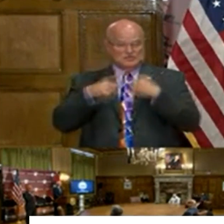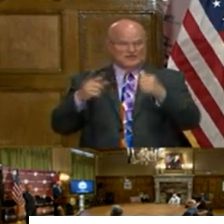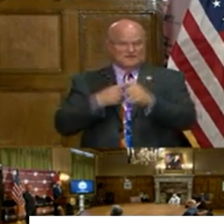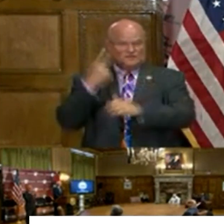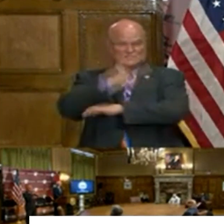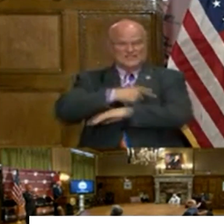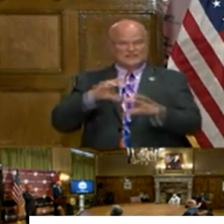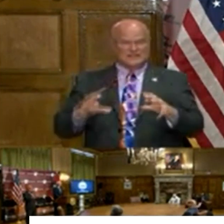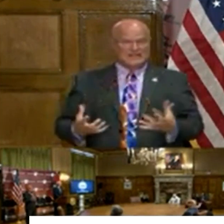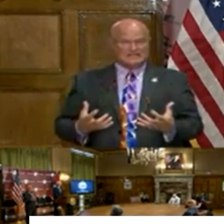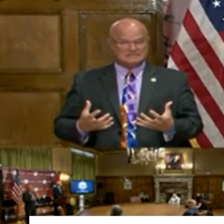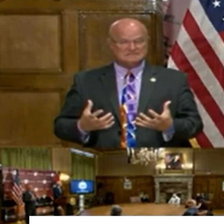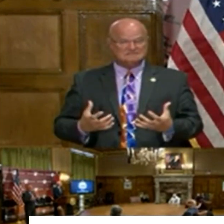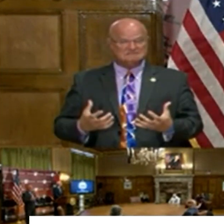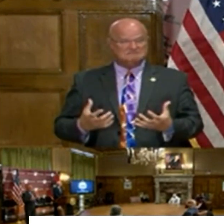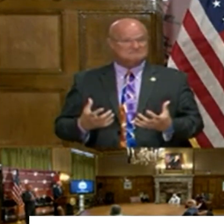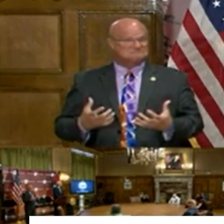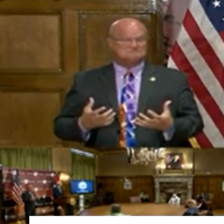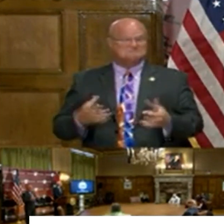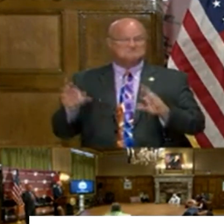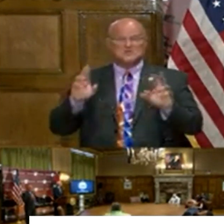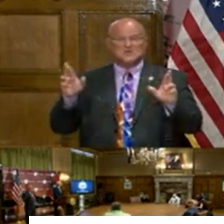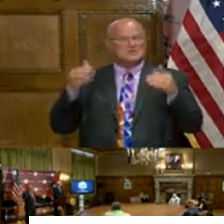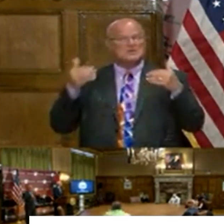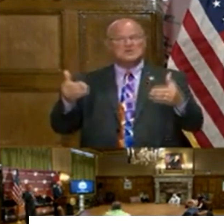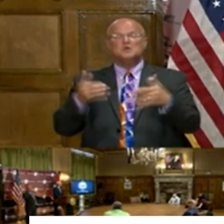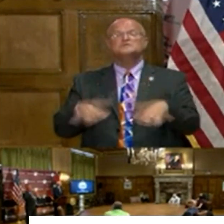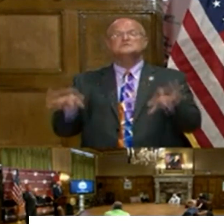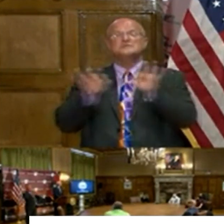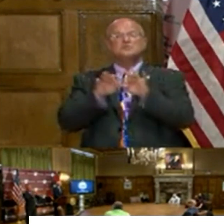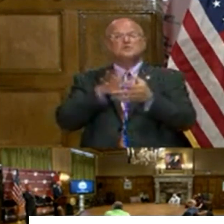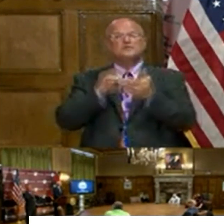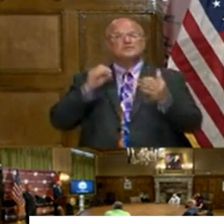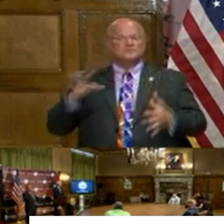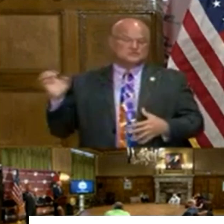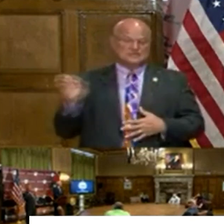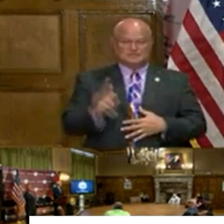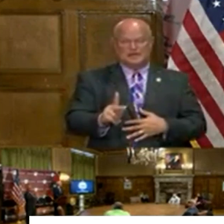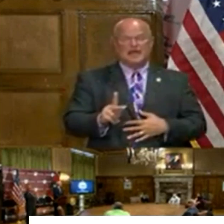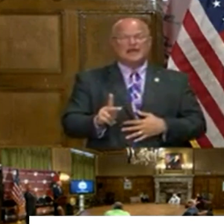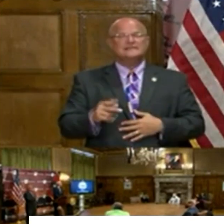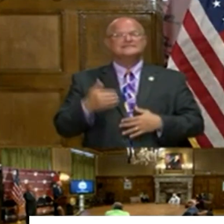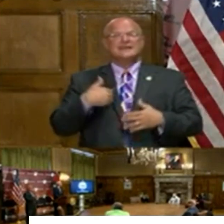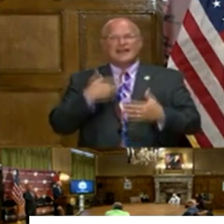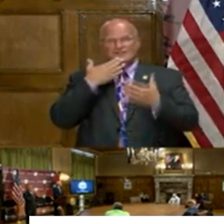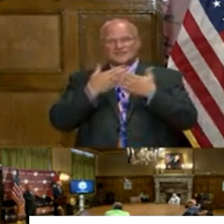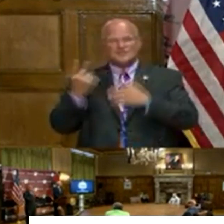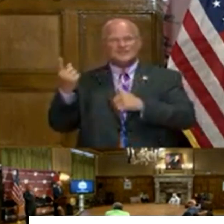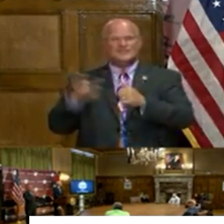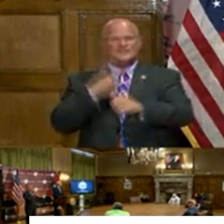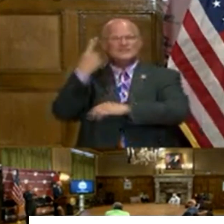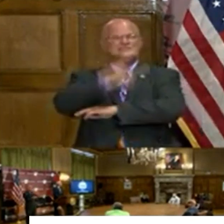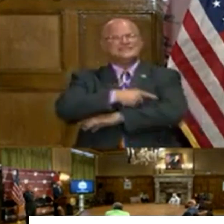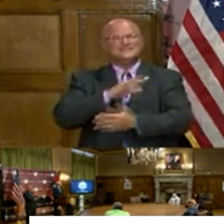class? We're ready to go. It's important for our students, and so let's have a good first day of